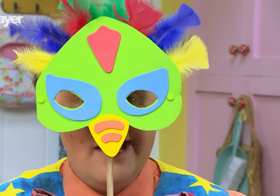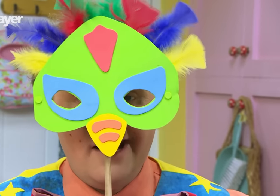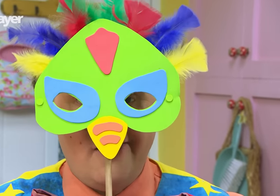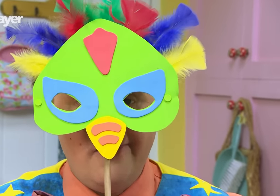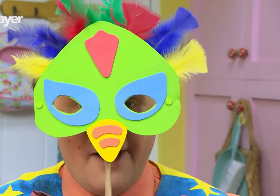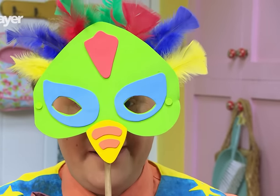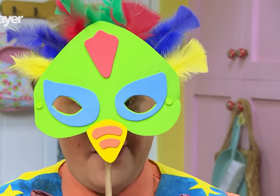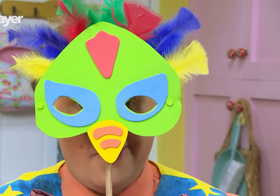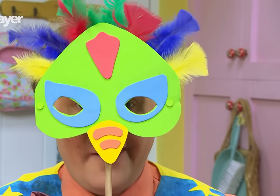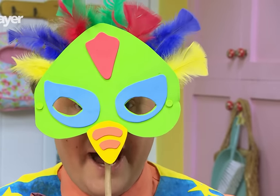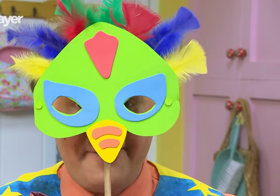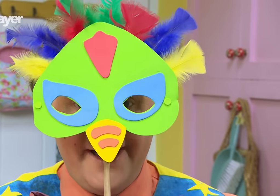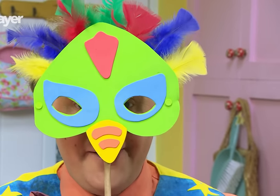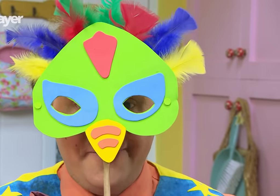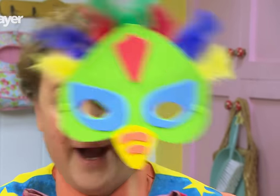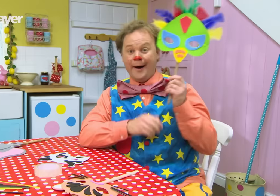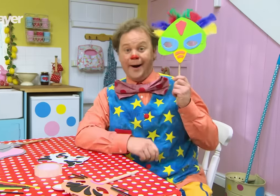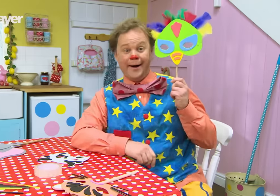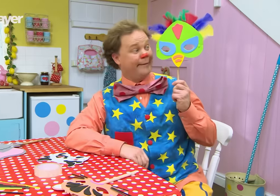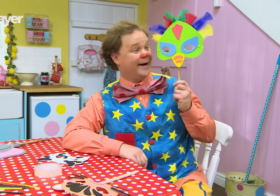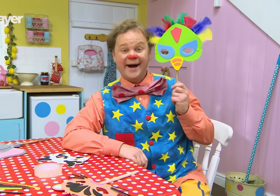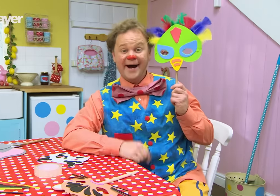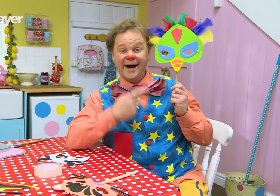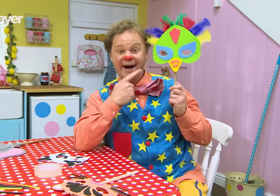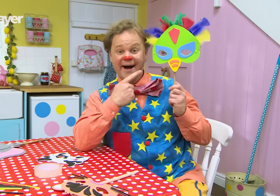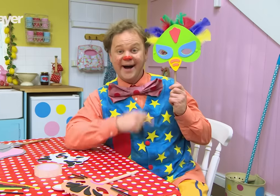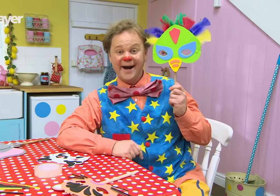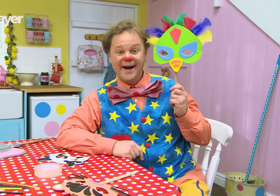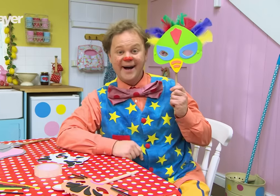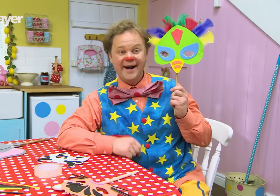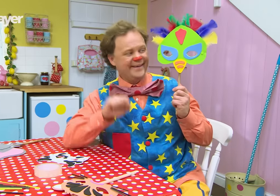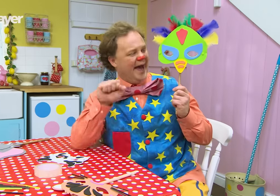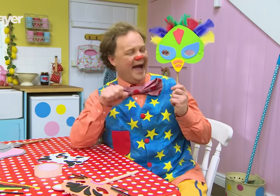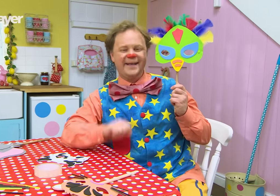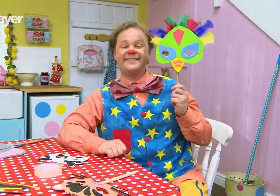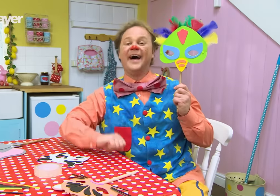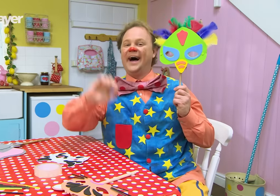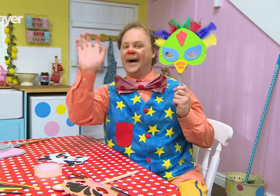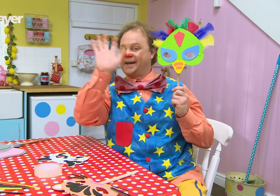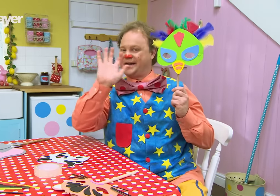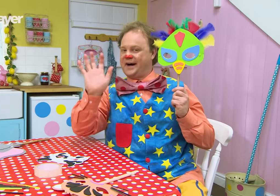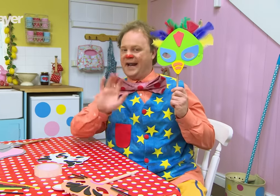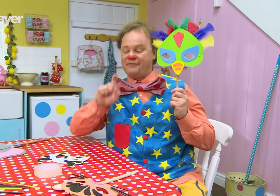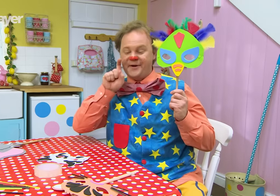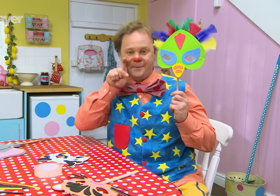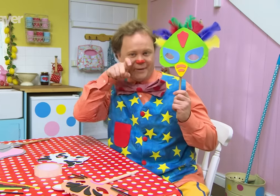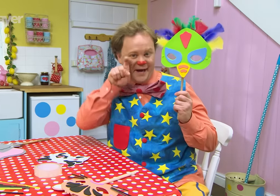Hello, how are you? How are you? Is it a parrot? Yes, a colourful